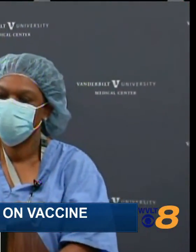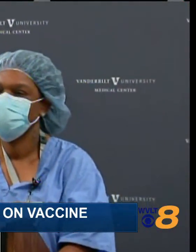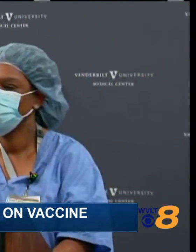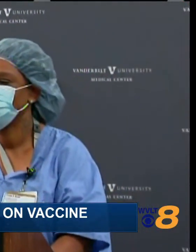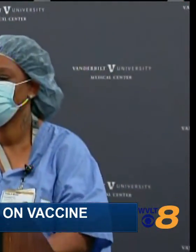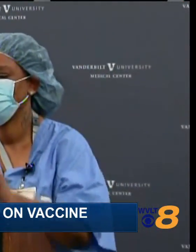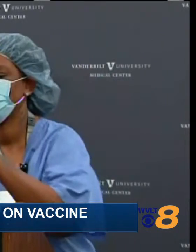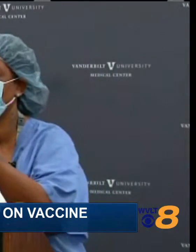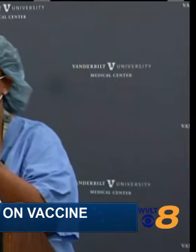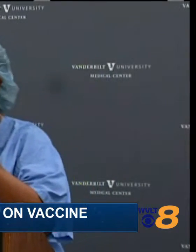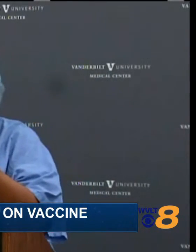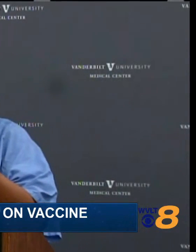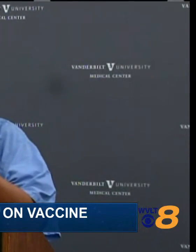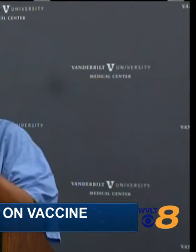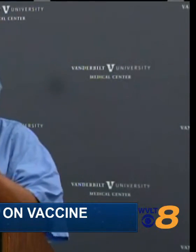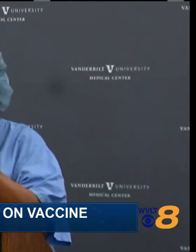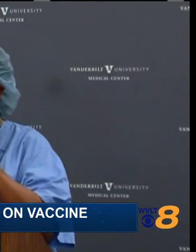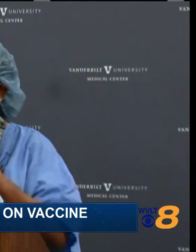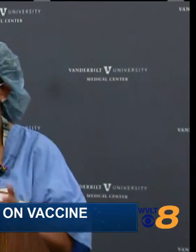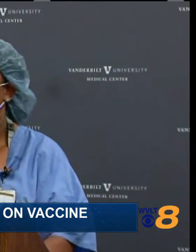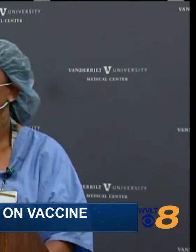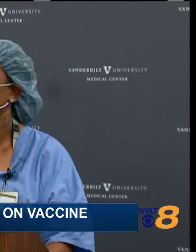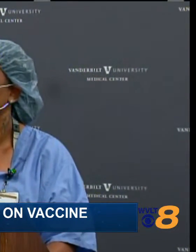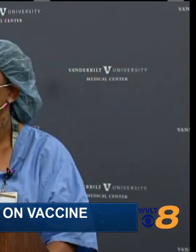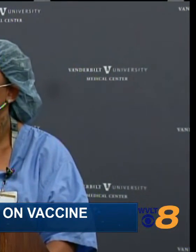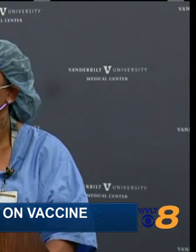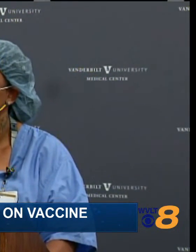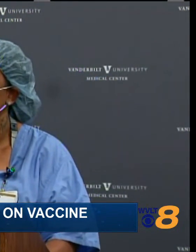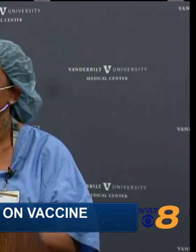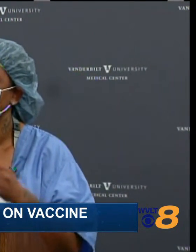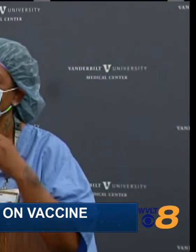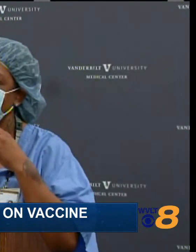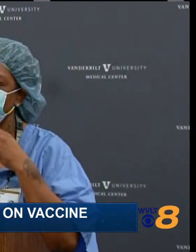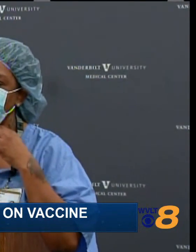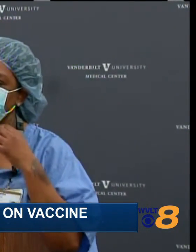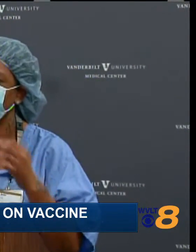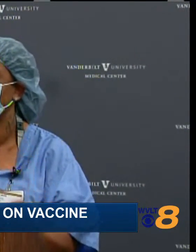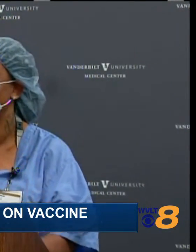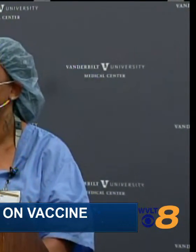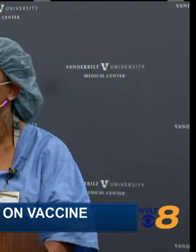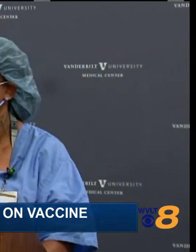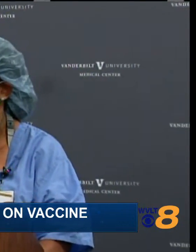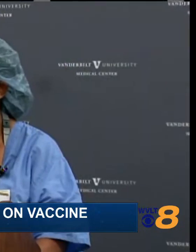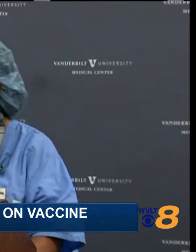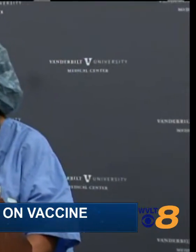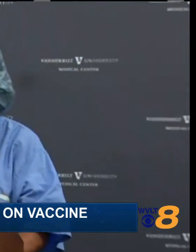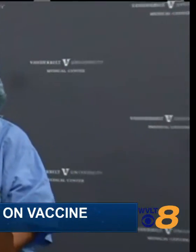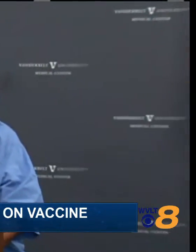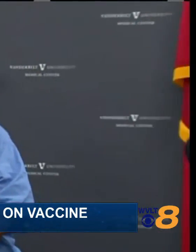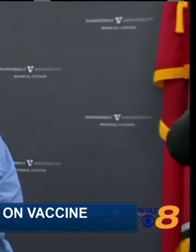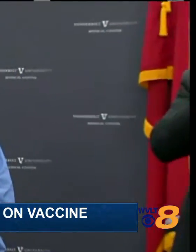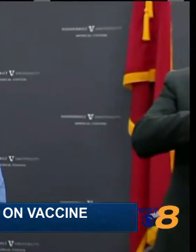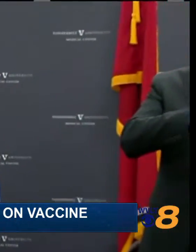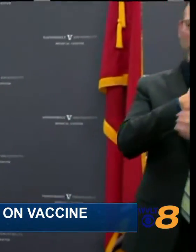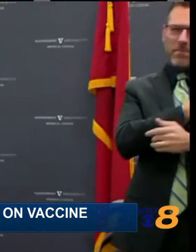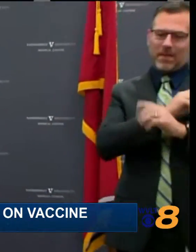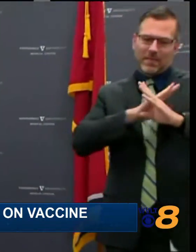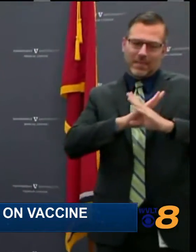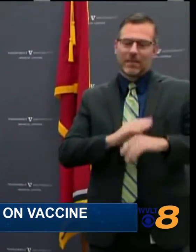Speak really clear, loudly. Good morning. I just want to say I'm just excited for the vaccine. It has